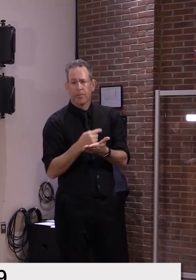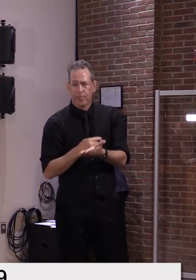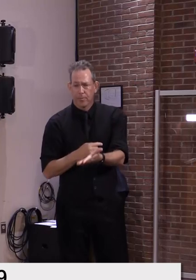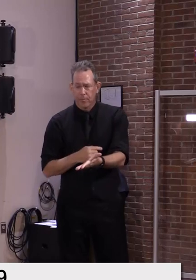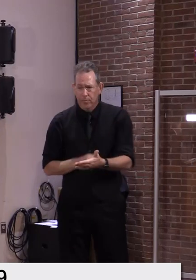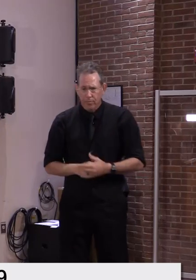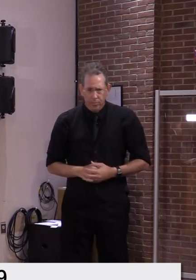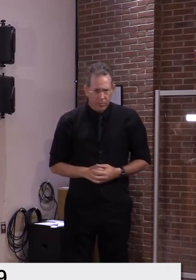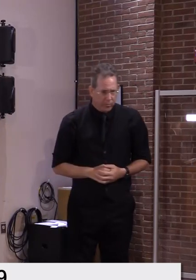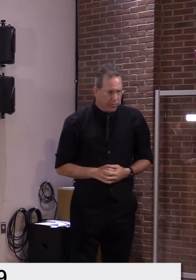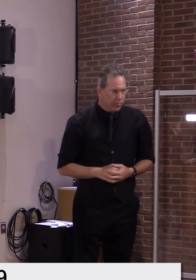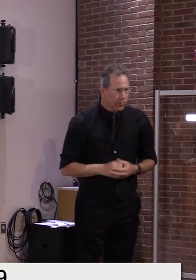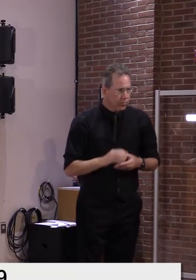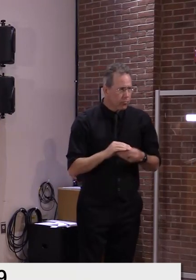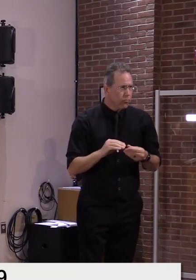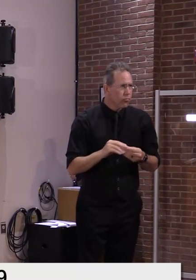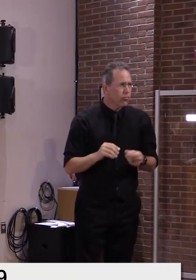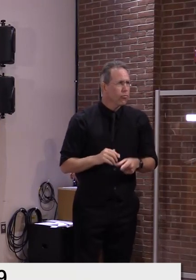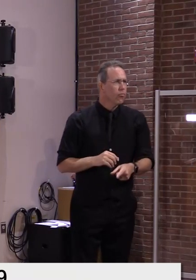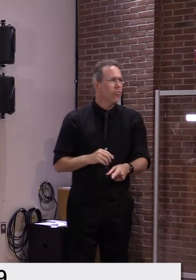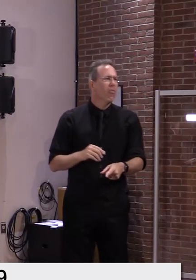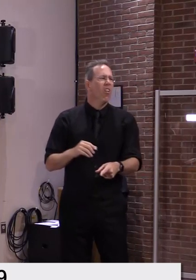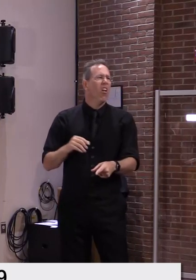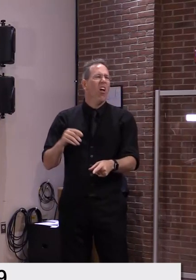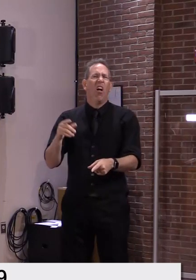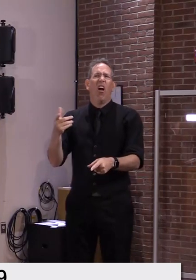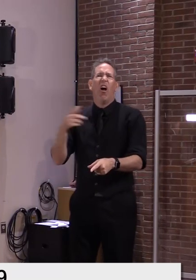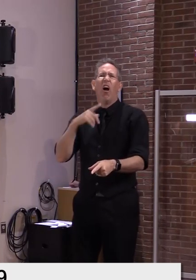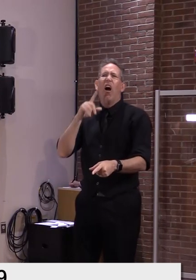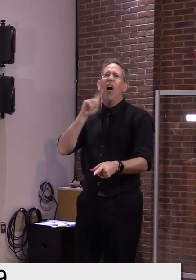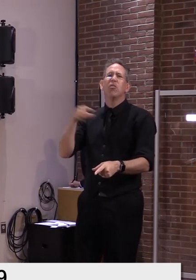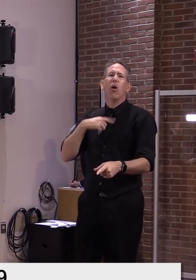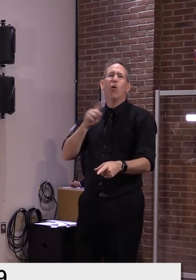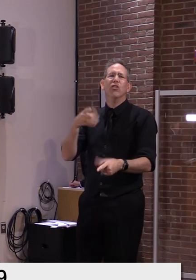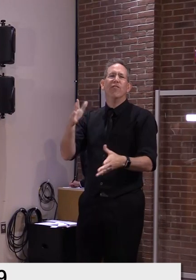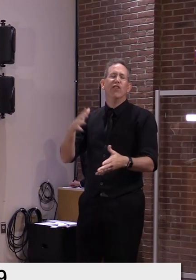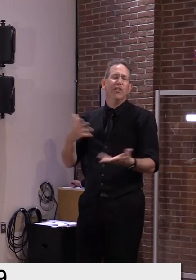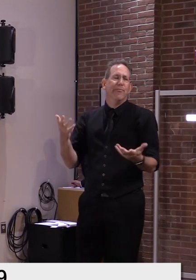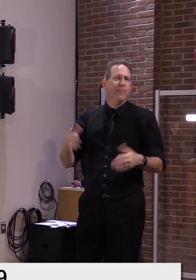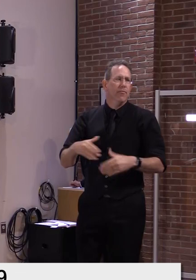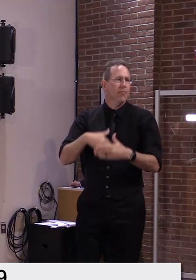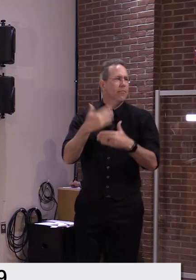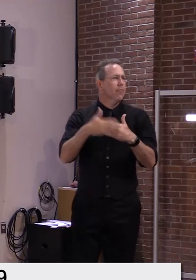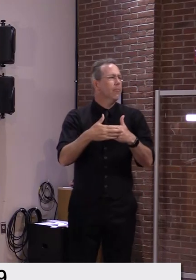much. Thank you, Tom. Aaron B.T. Digger.